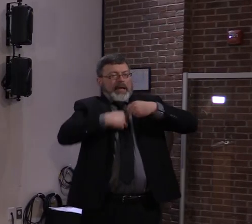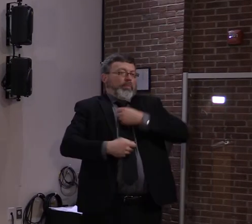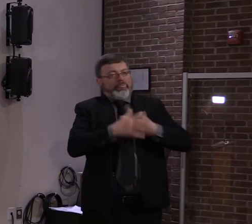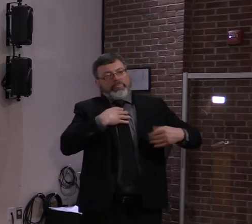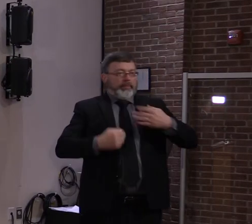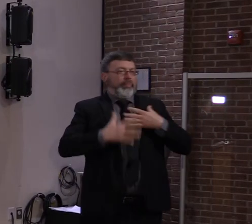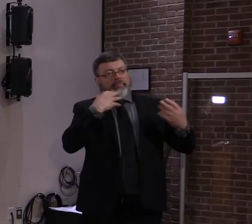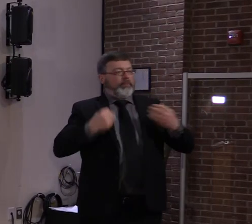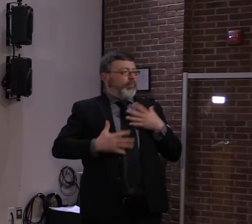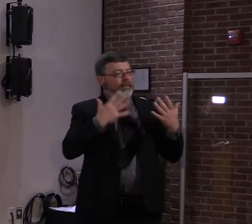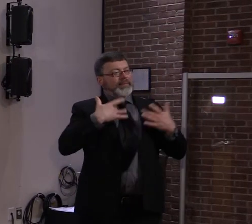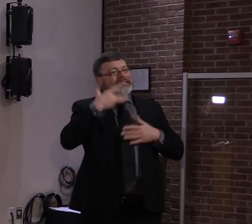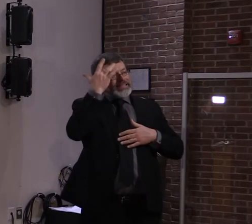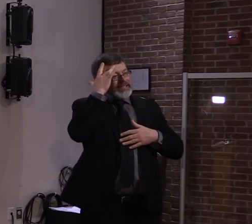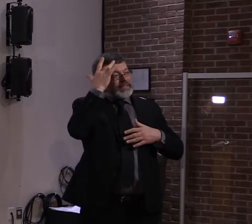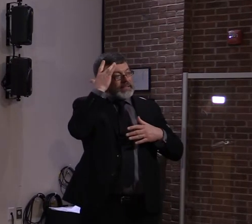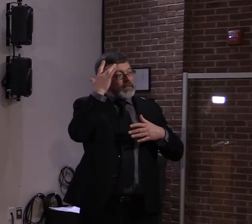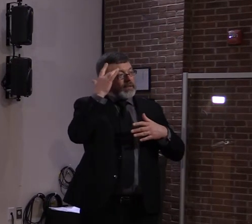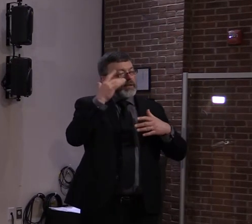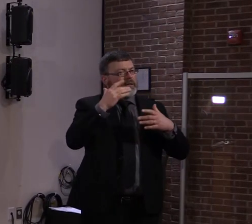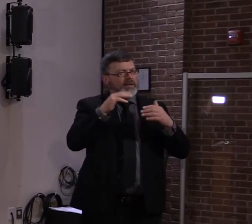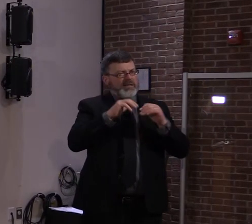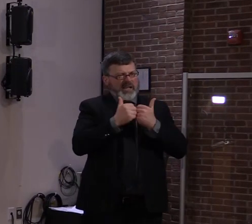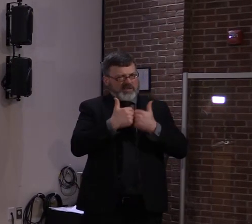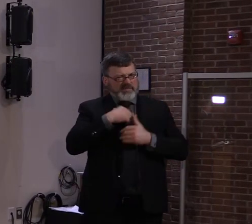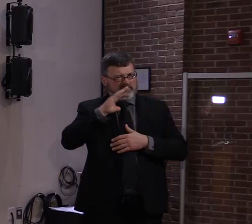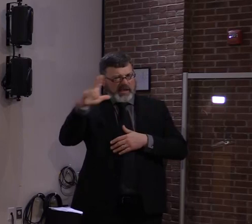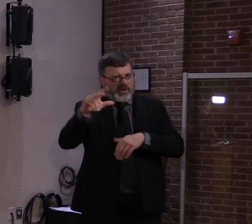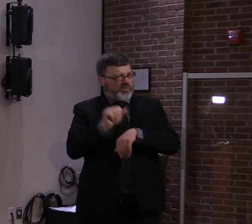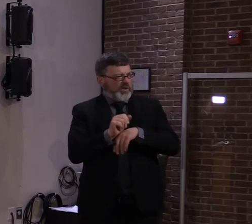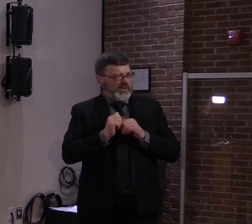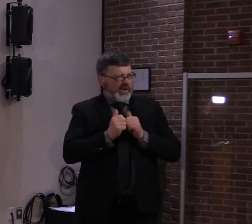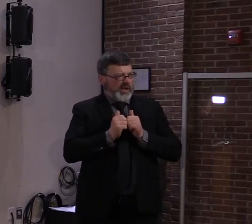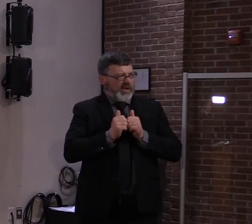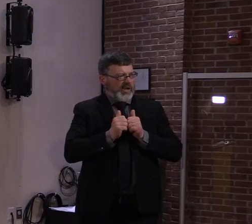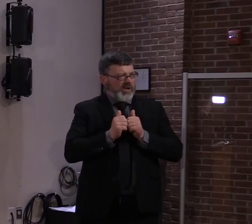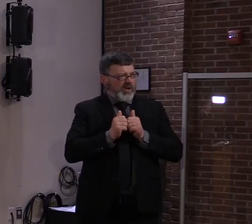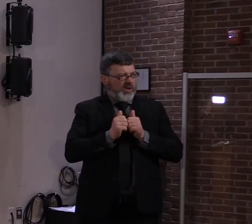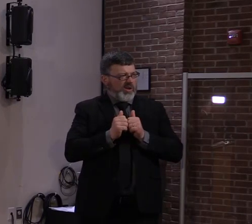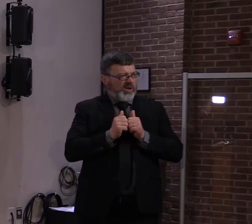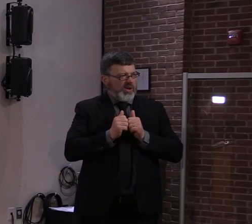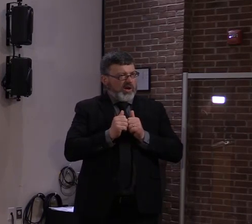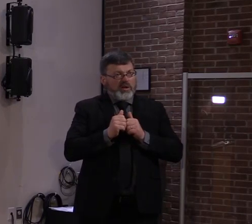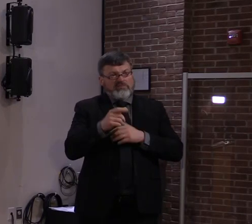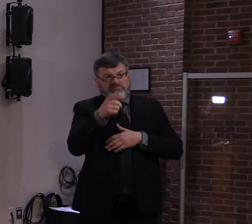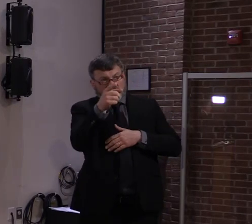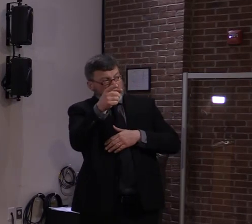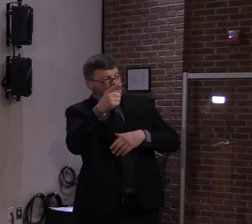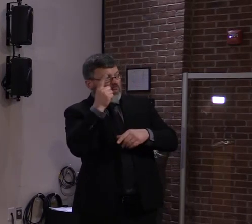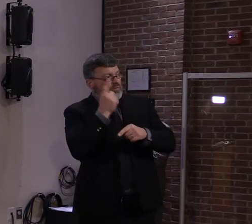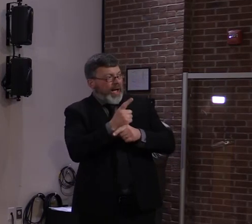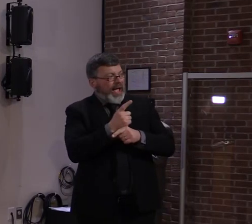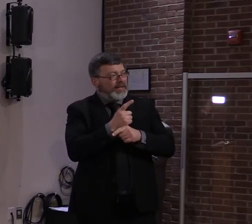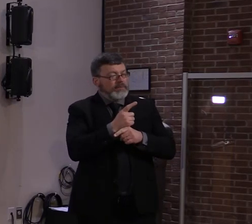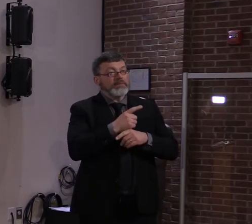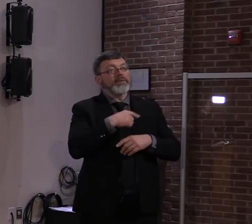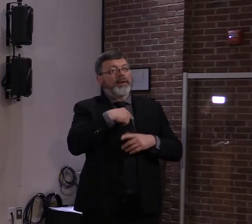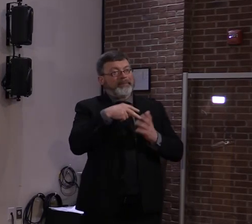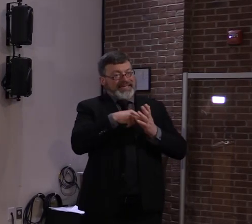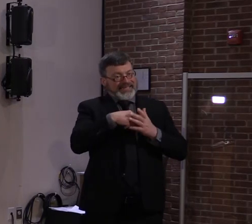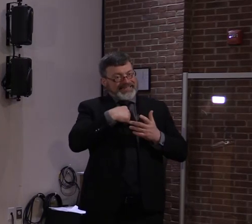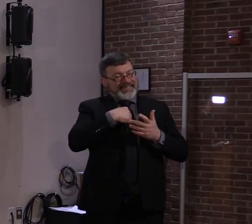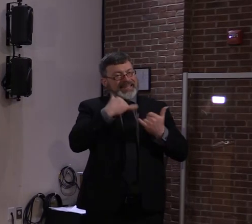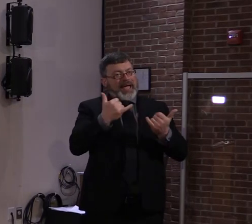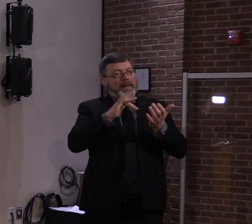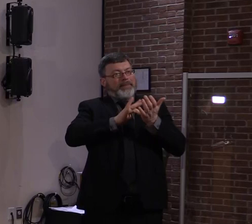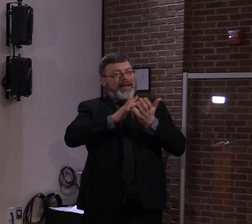they, like you said, would be eligible under some other, you know, longer-term disability benefit that's out